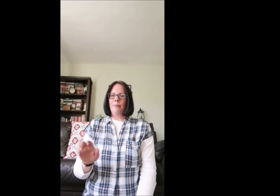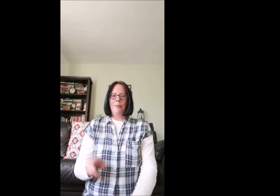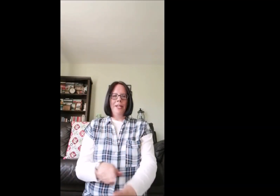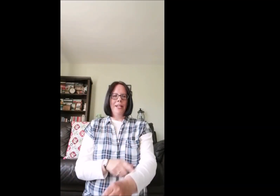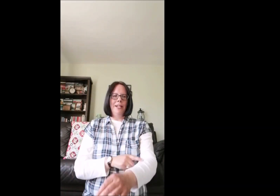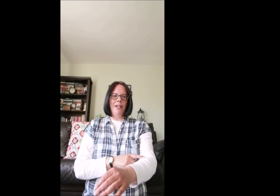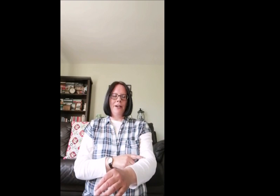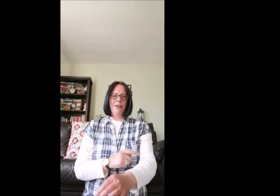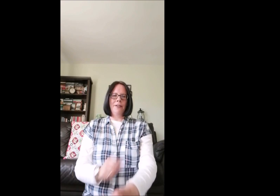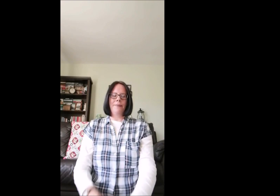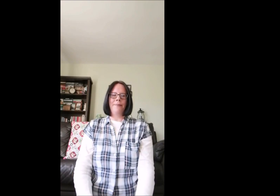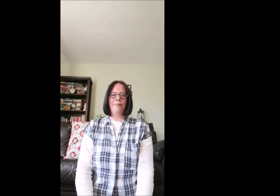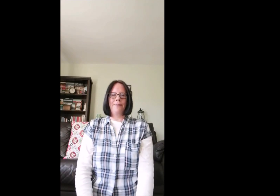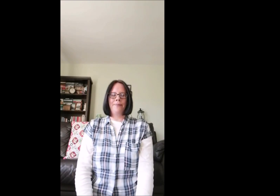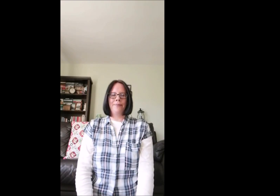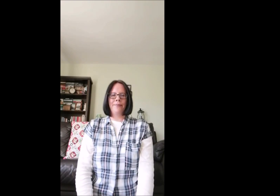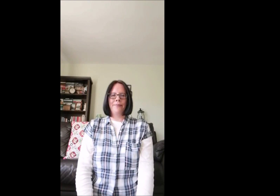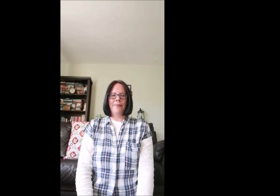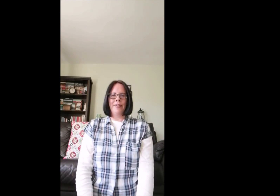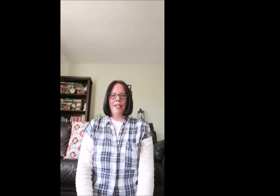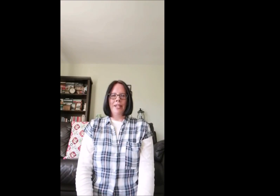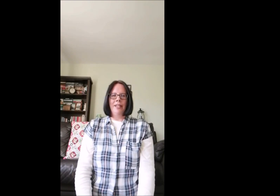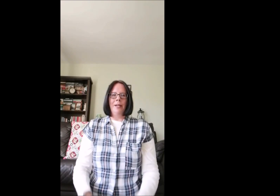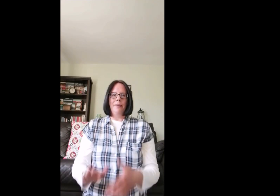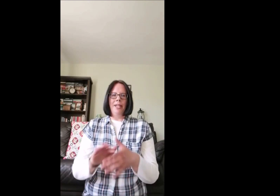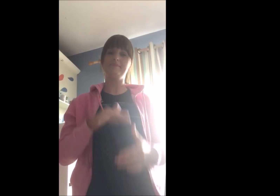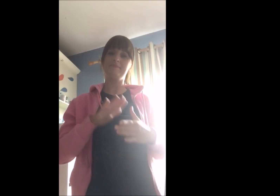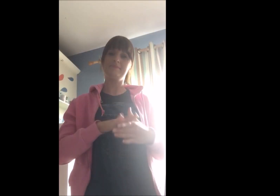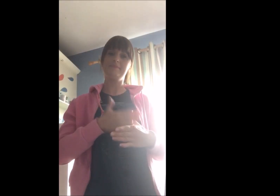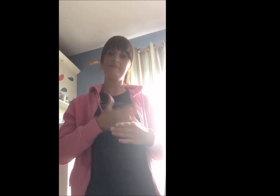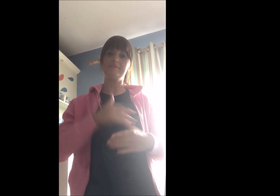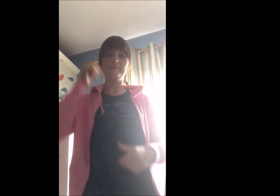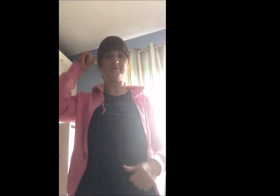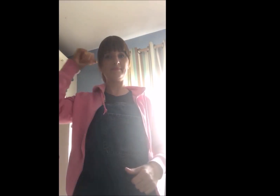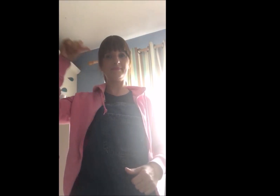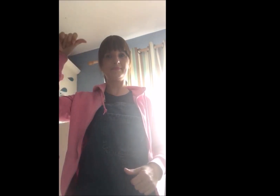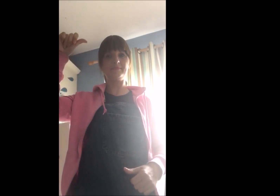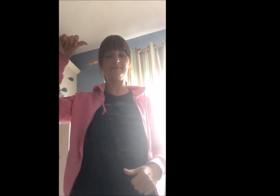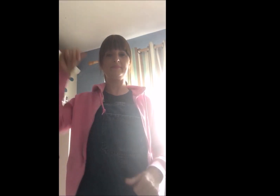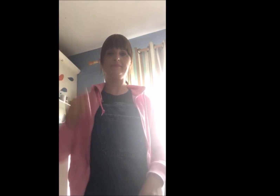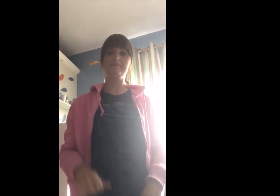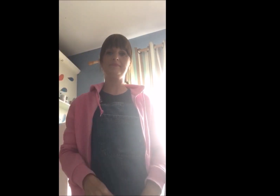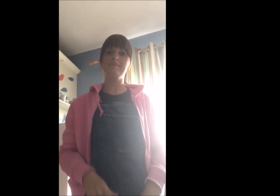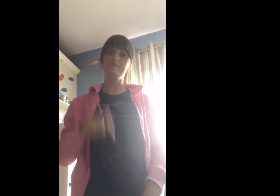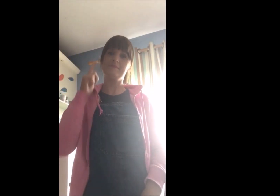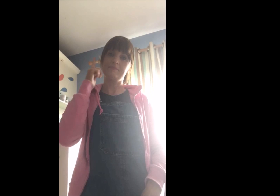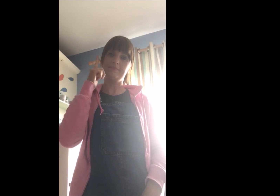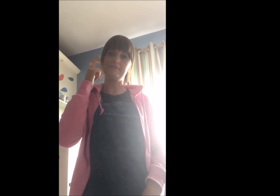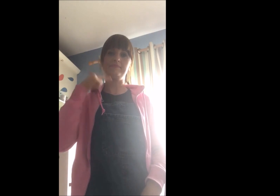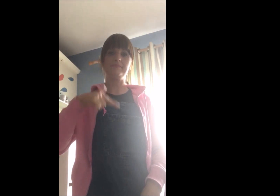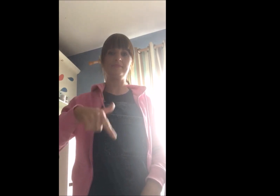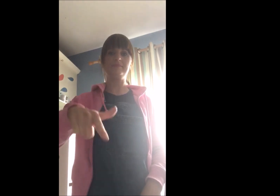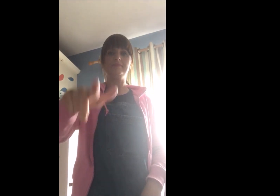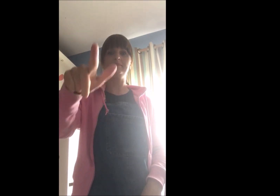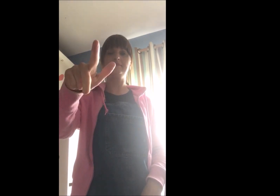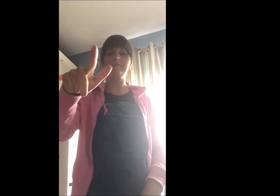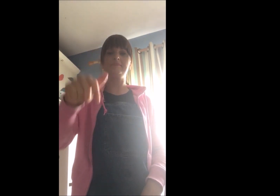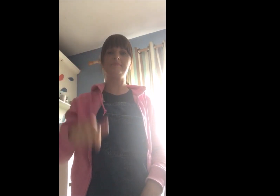be long. They'll be happy to know that as you saw me go, I